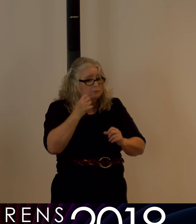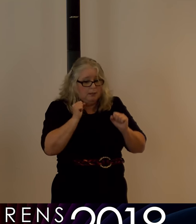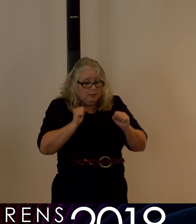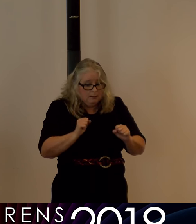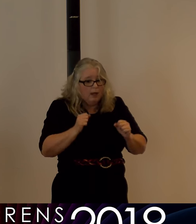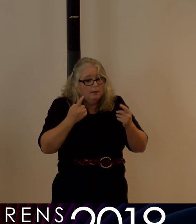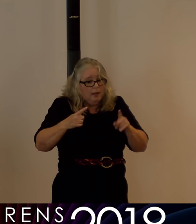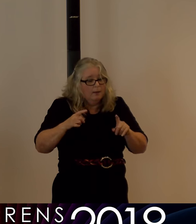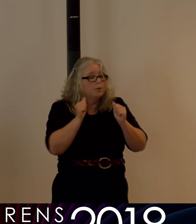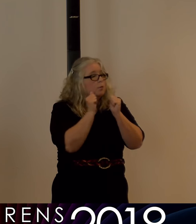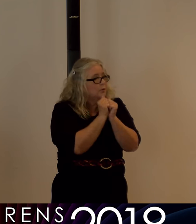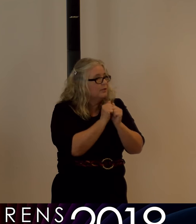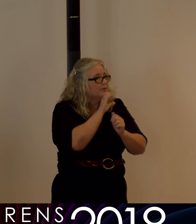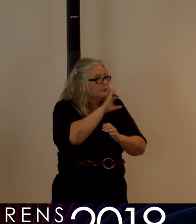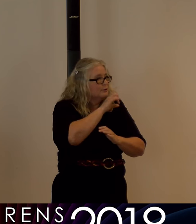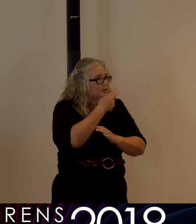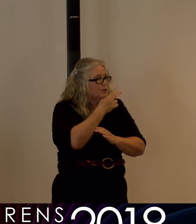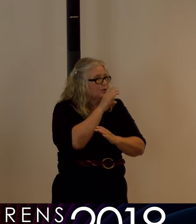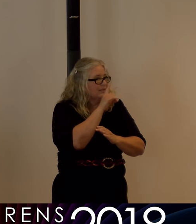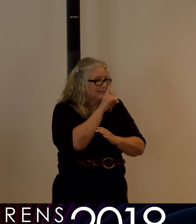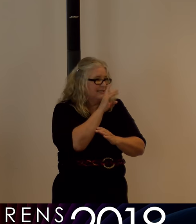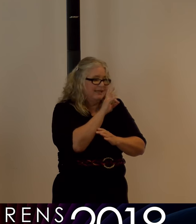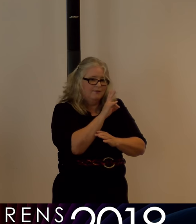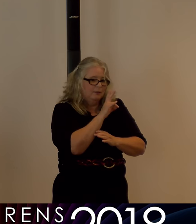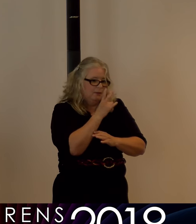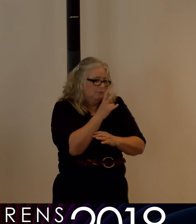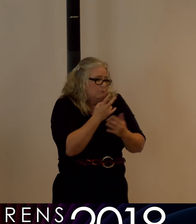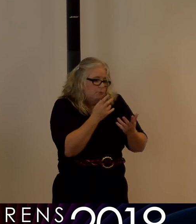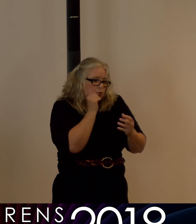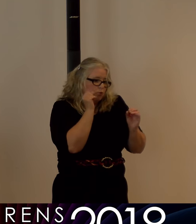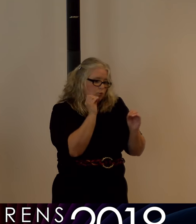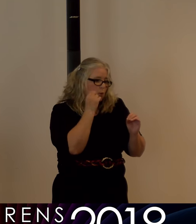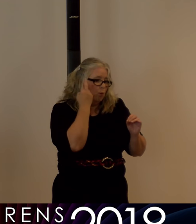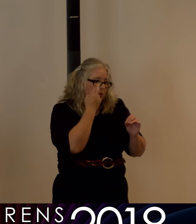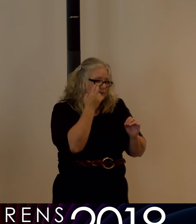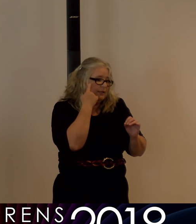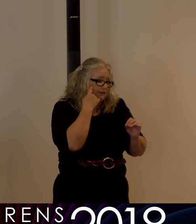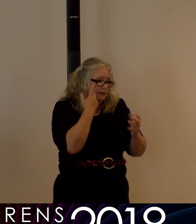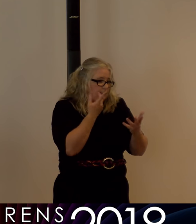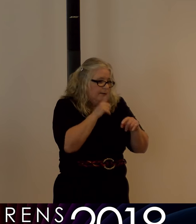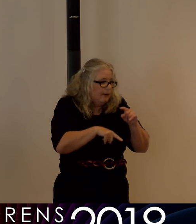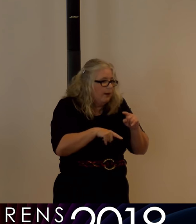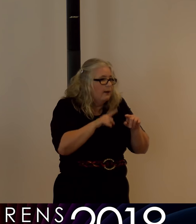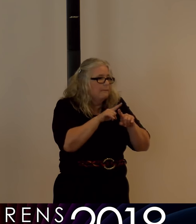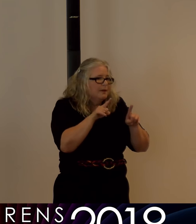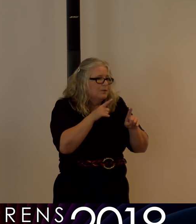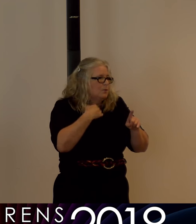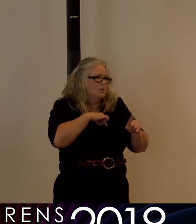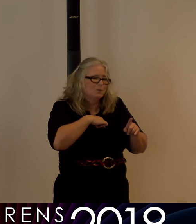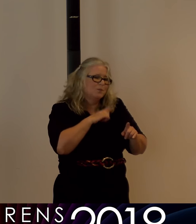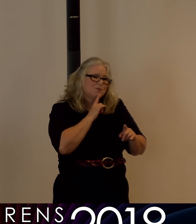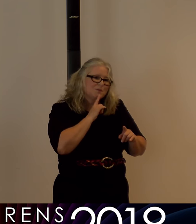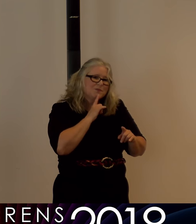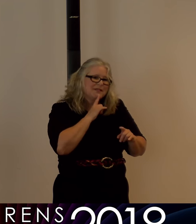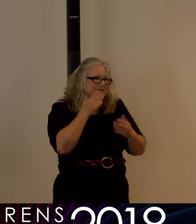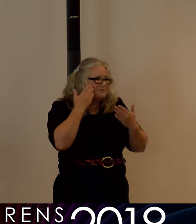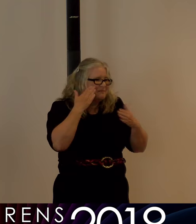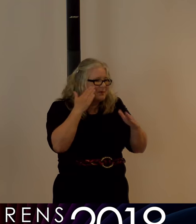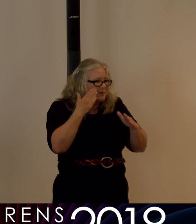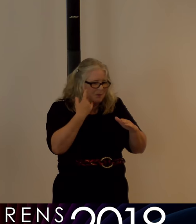occur. But we don't really have a good grasp on it because we would never advocate